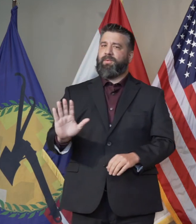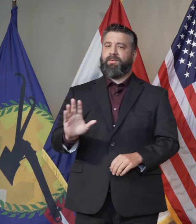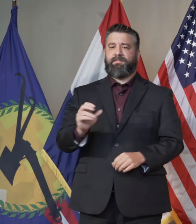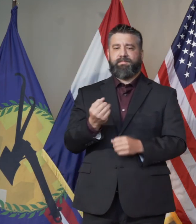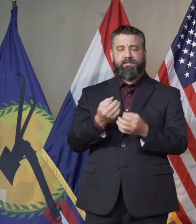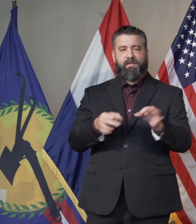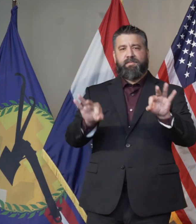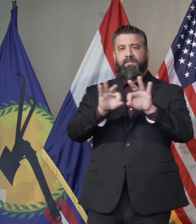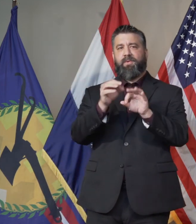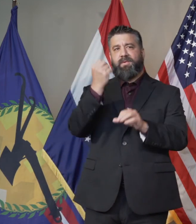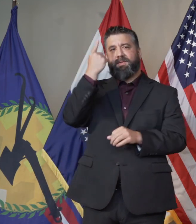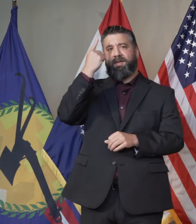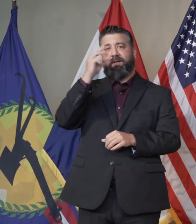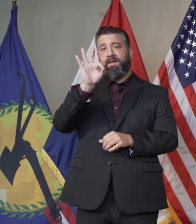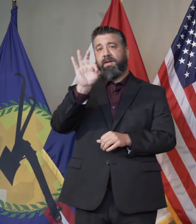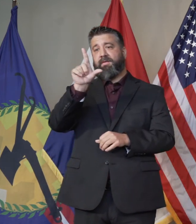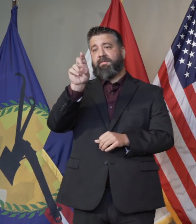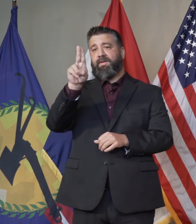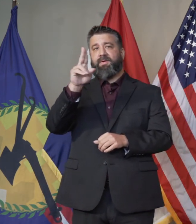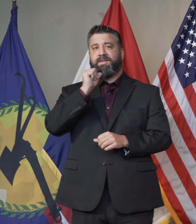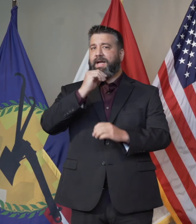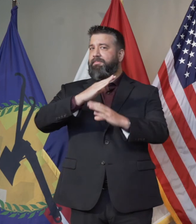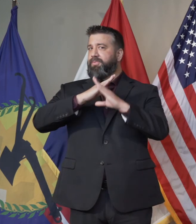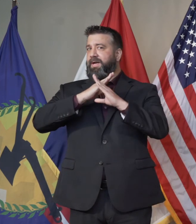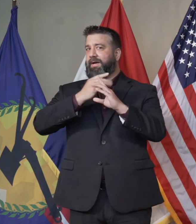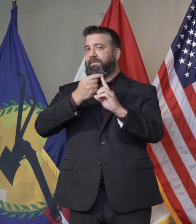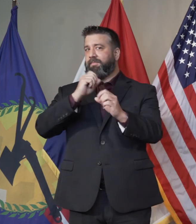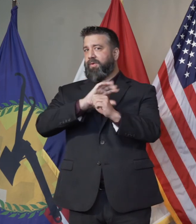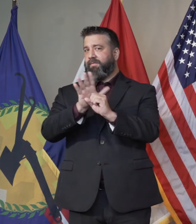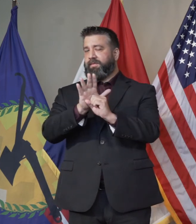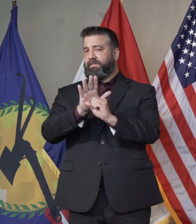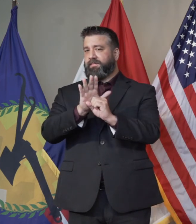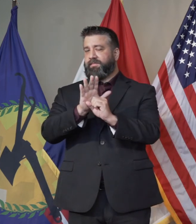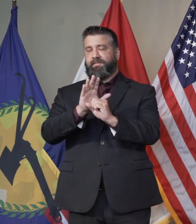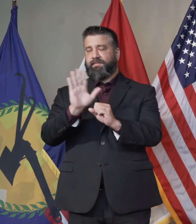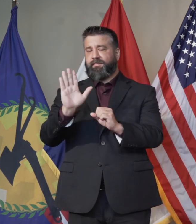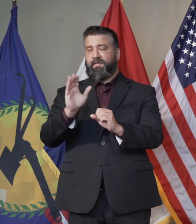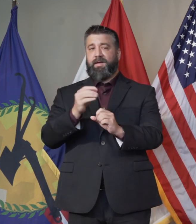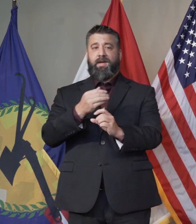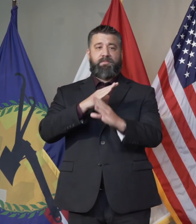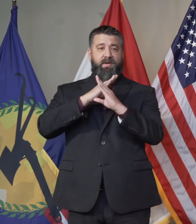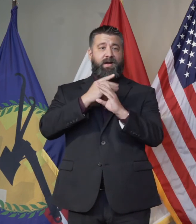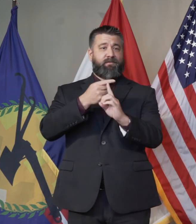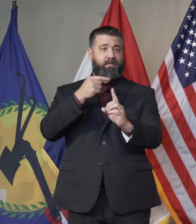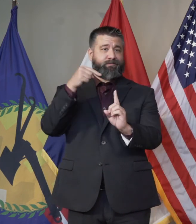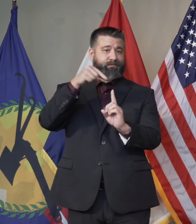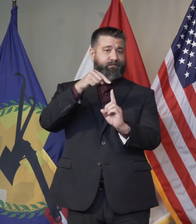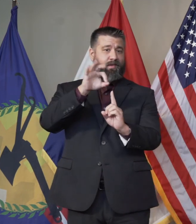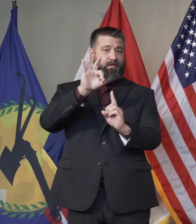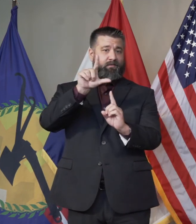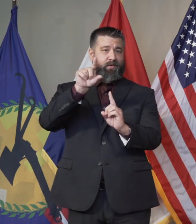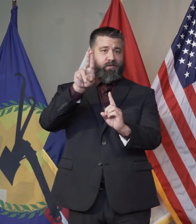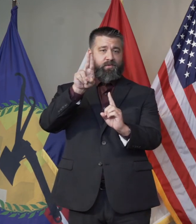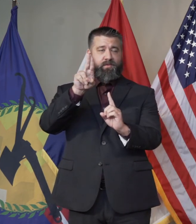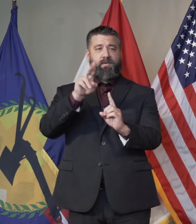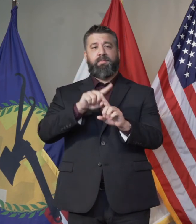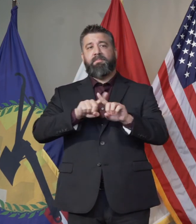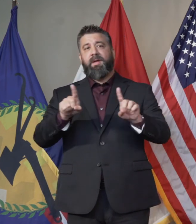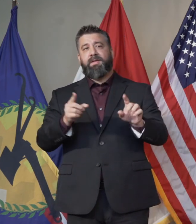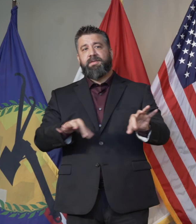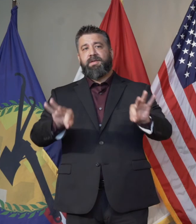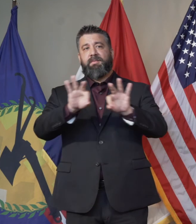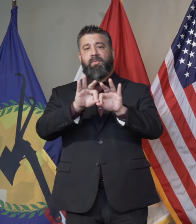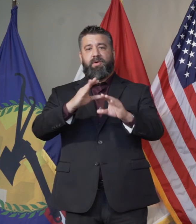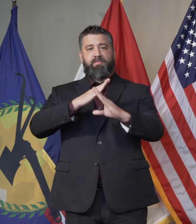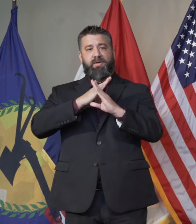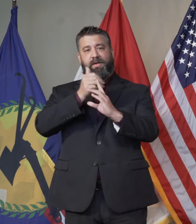the flu shot does not protect you from COVID, protects you from the flu. But it's very important to protect yourself from the